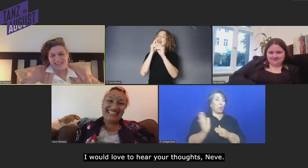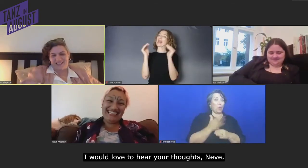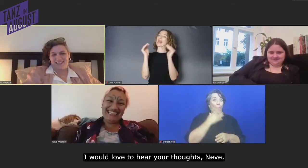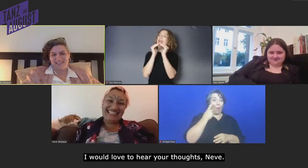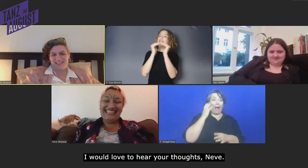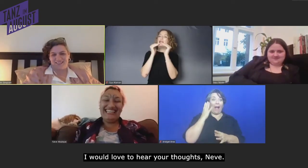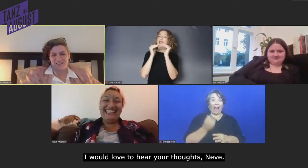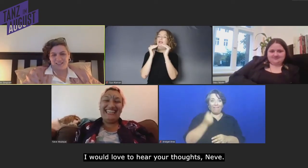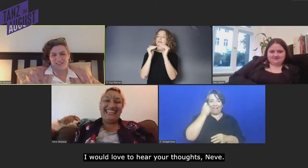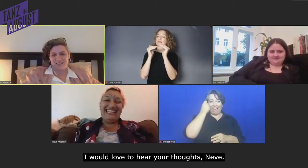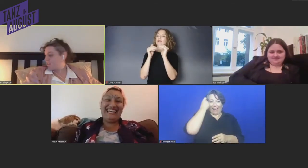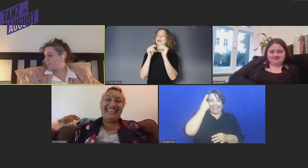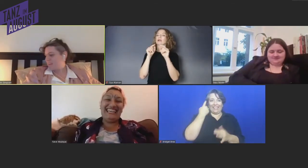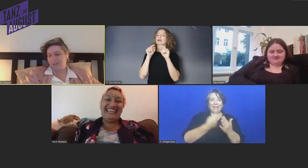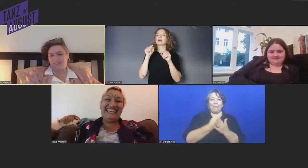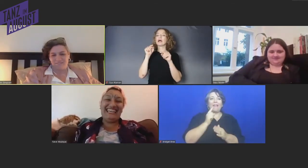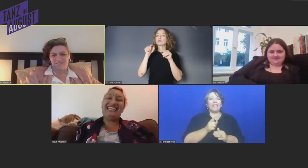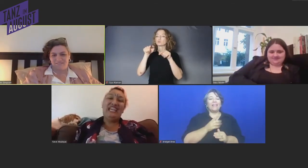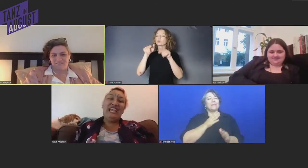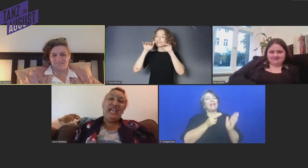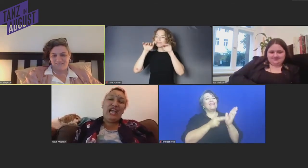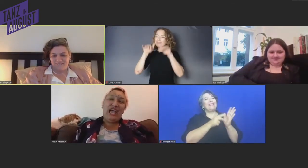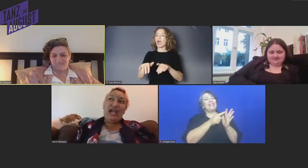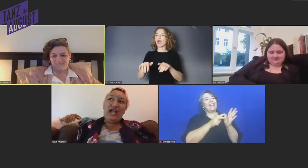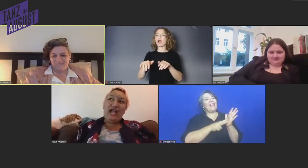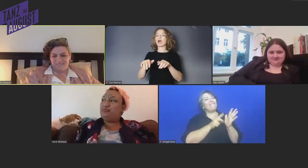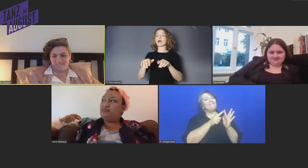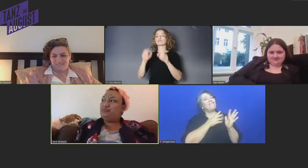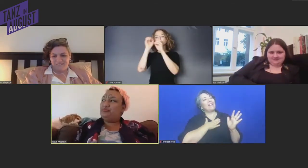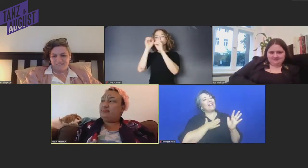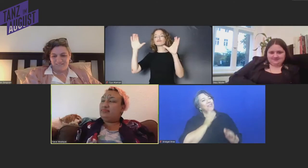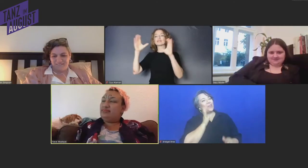hear your thoughts, maybe.